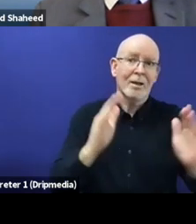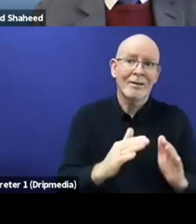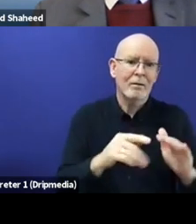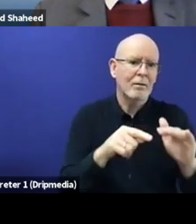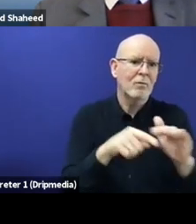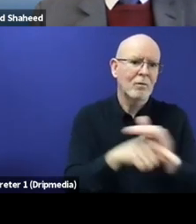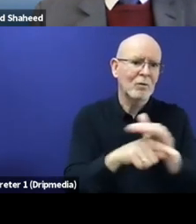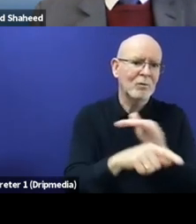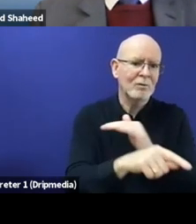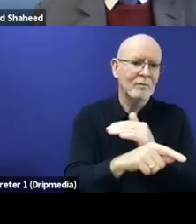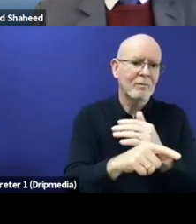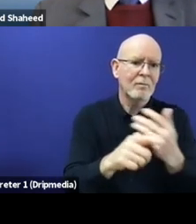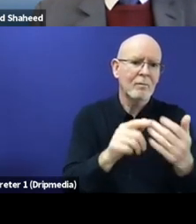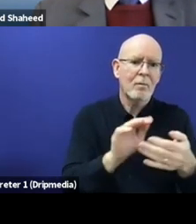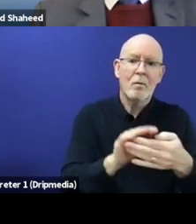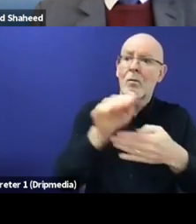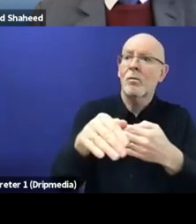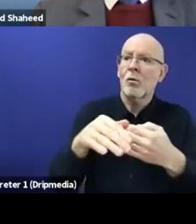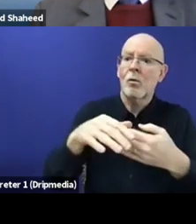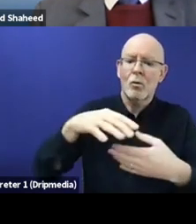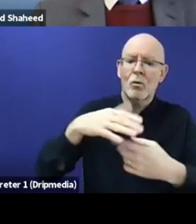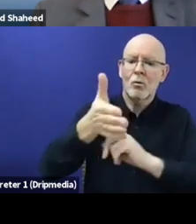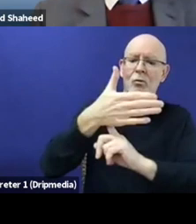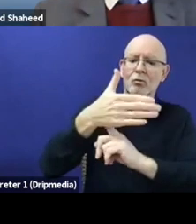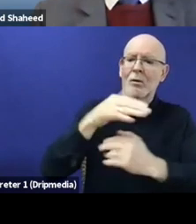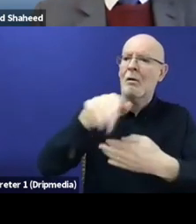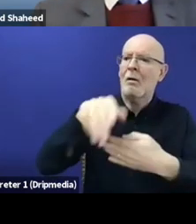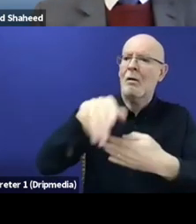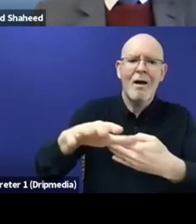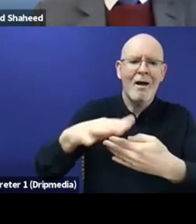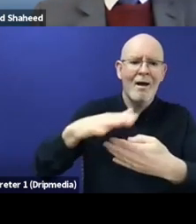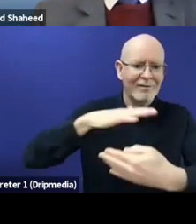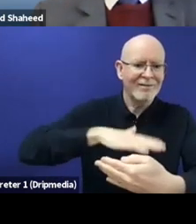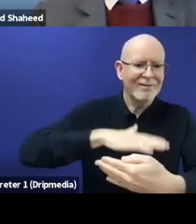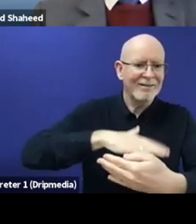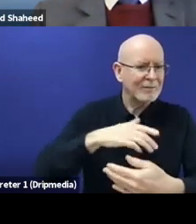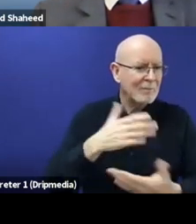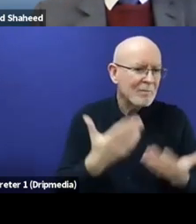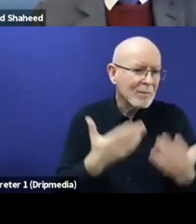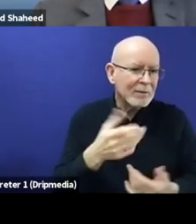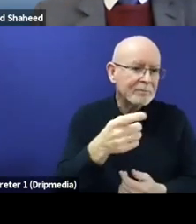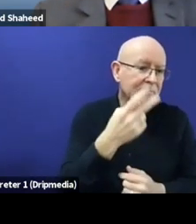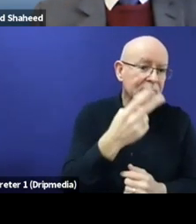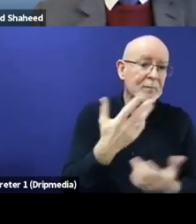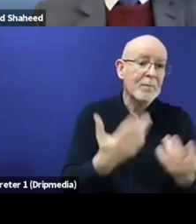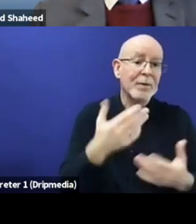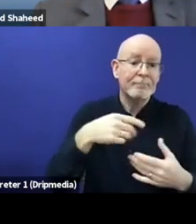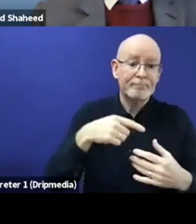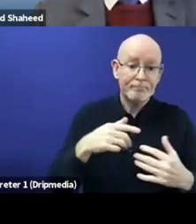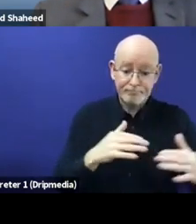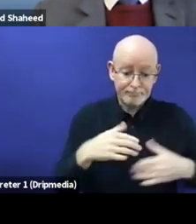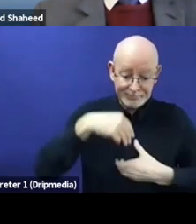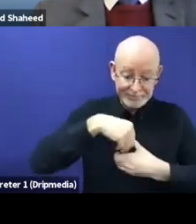should be using throughout studies. The more studies, more researches are made, the